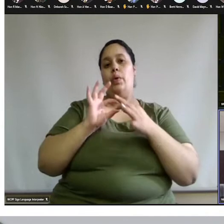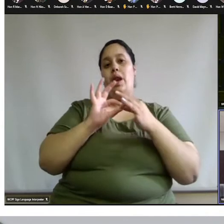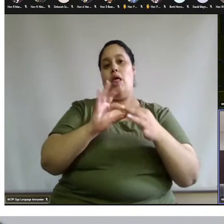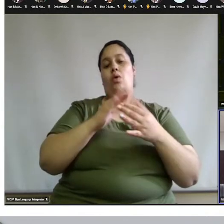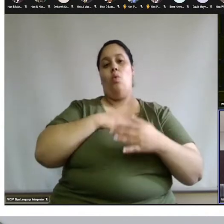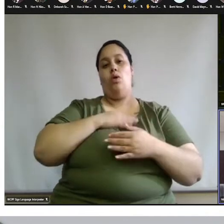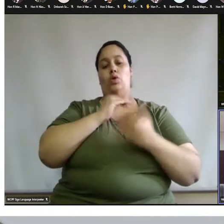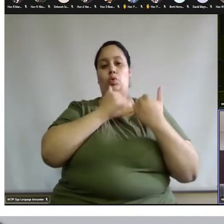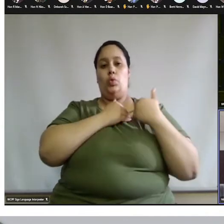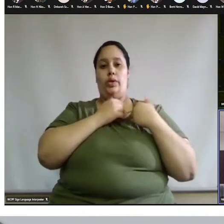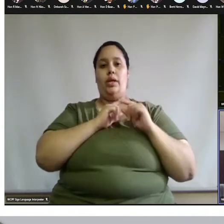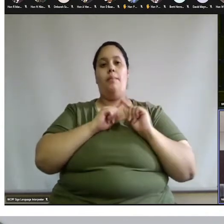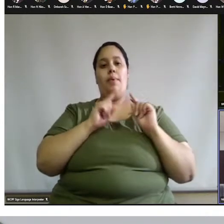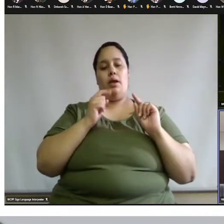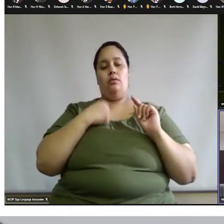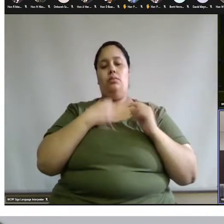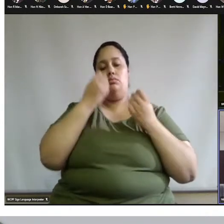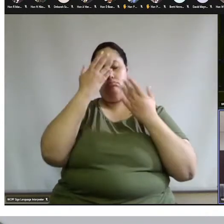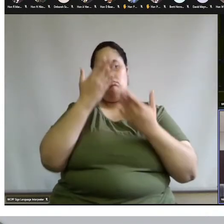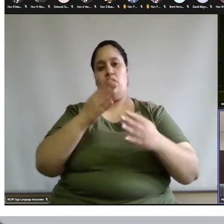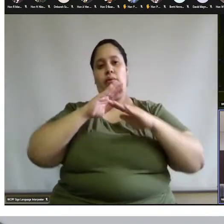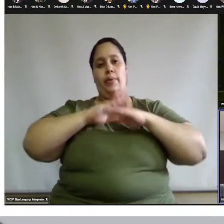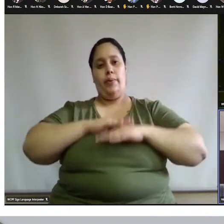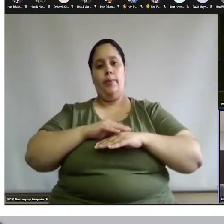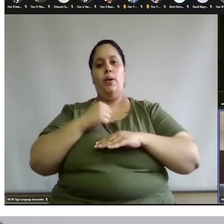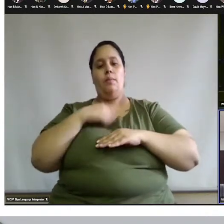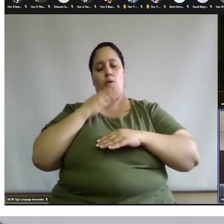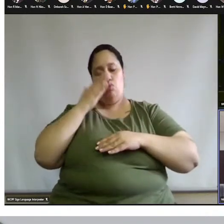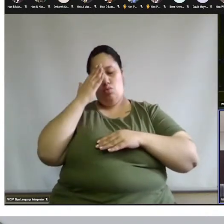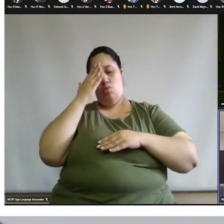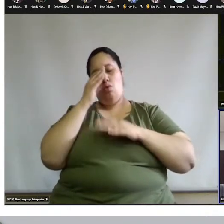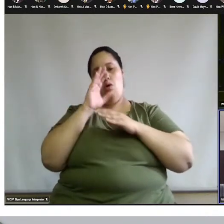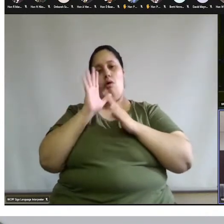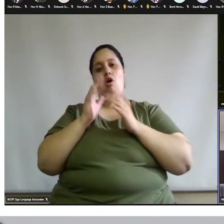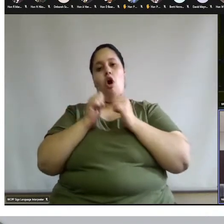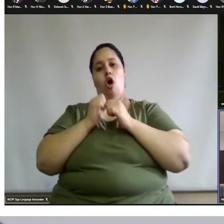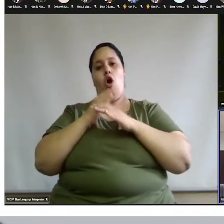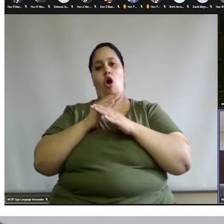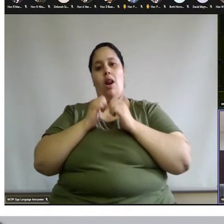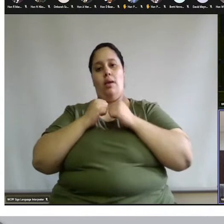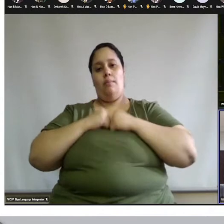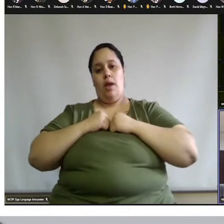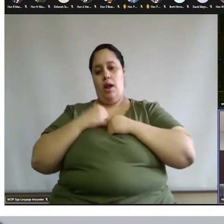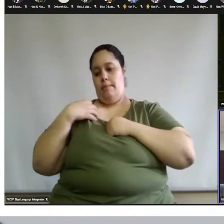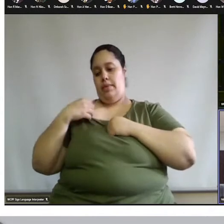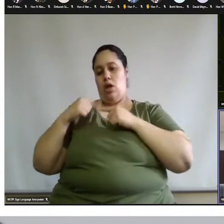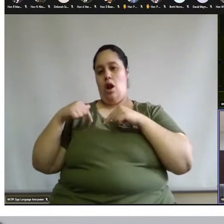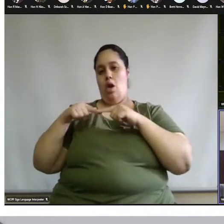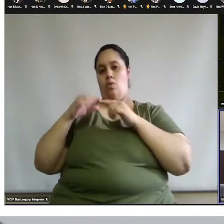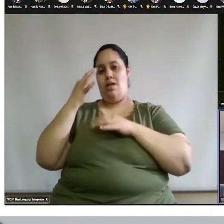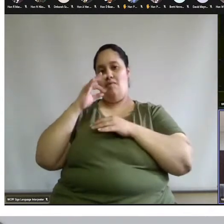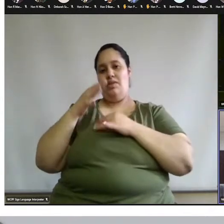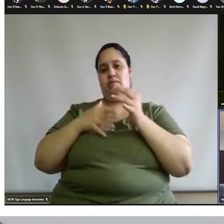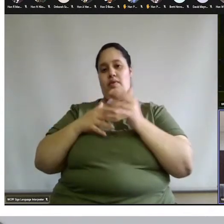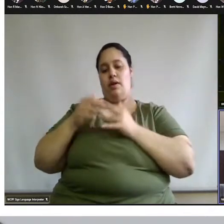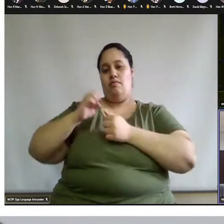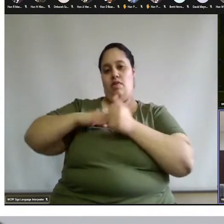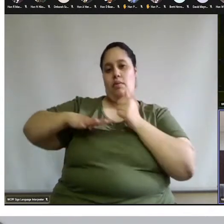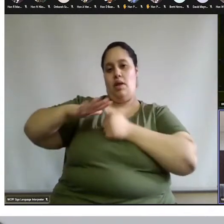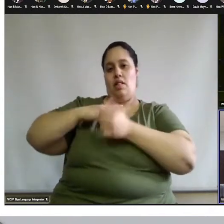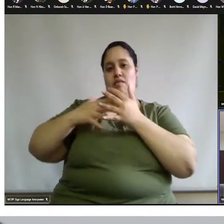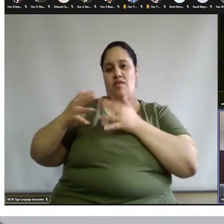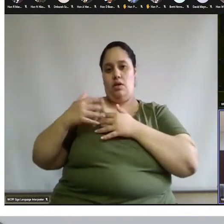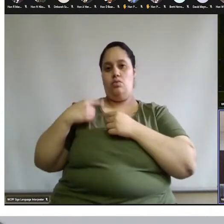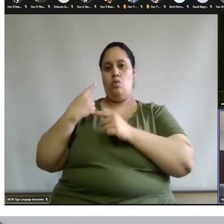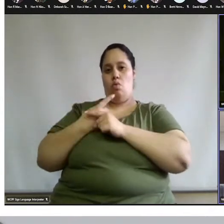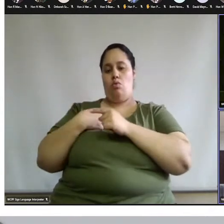I can assure you that my colleague, the Minister of Local Government and Environmental Affairs, is also in continuous